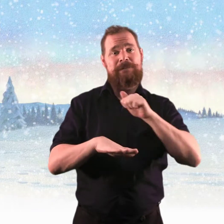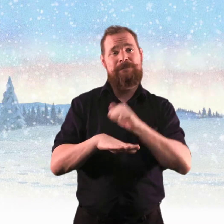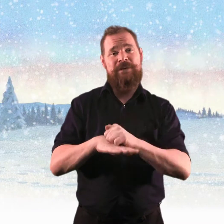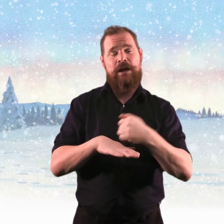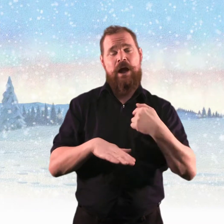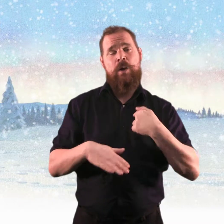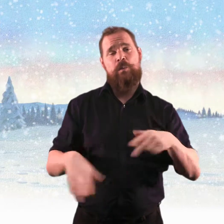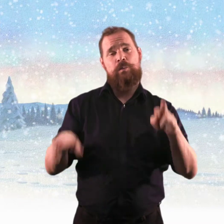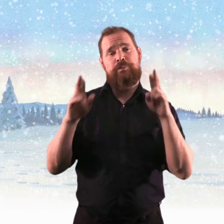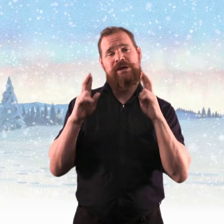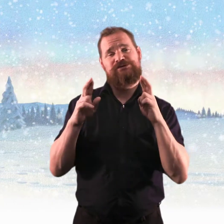up and got off his bed.